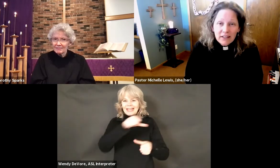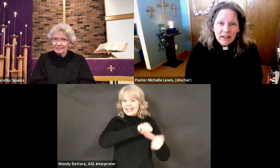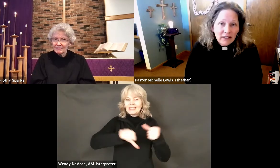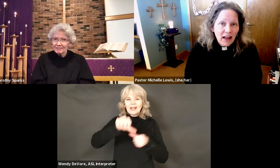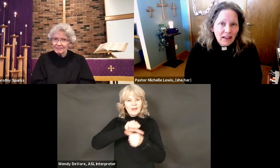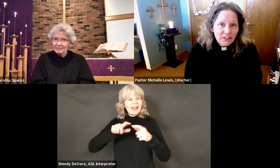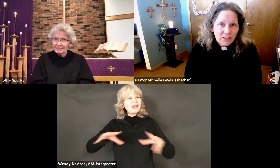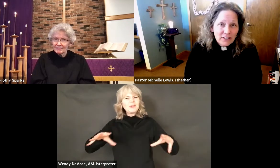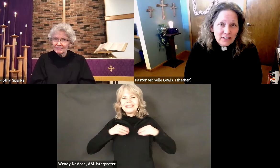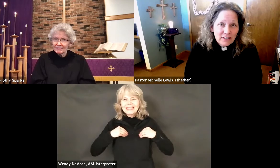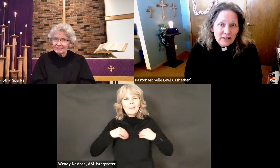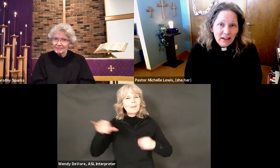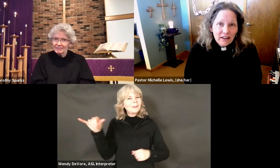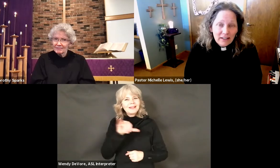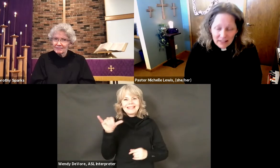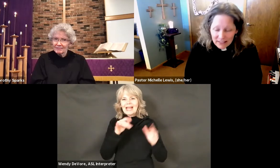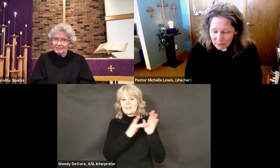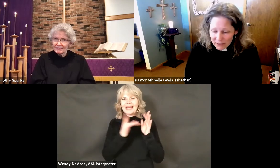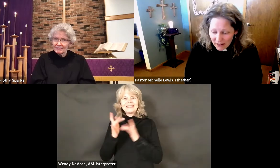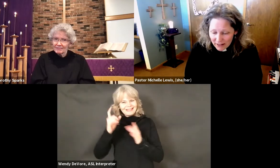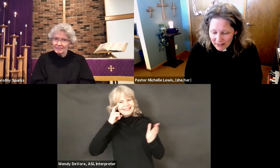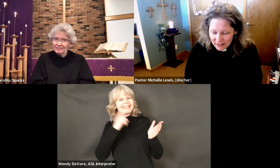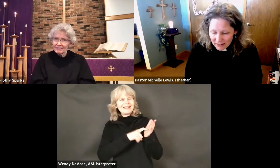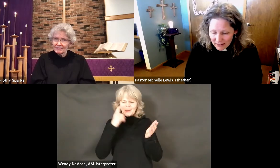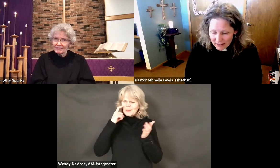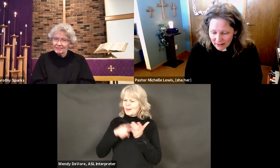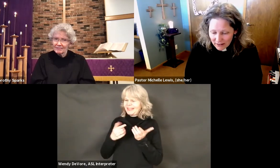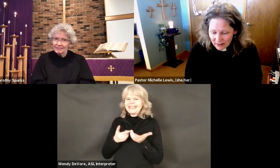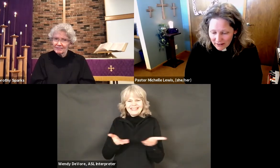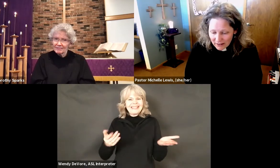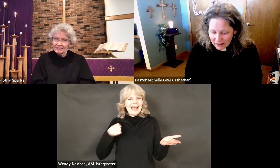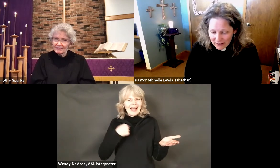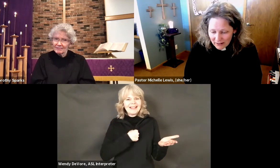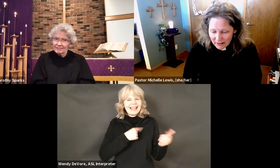Jesus acknowledges and accepts us,